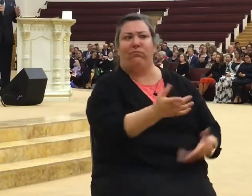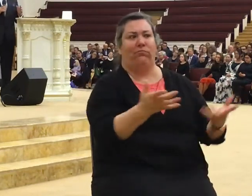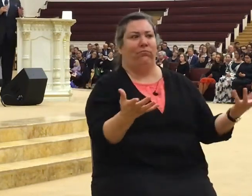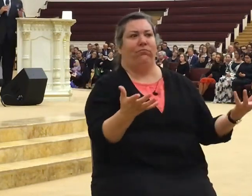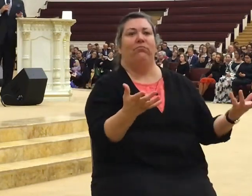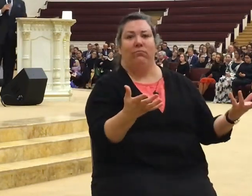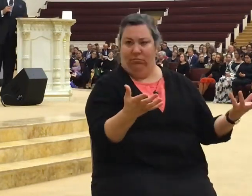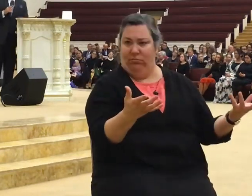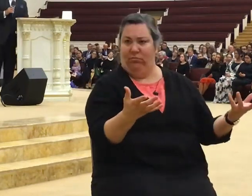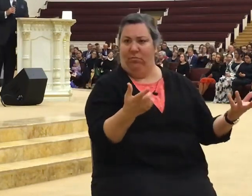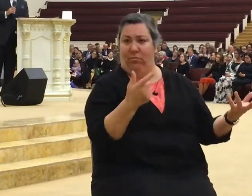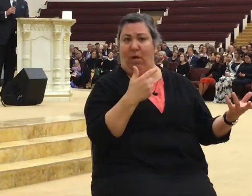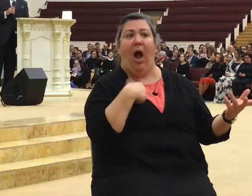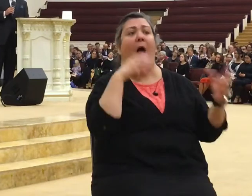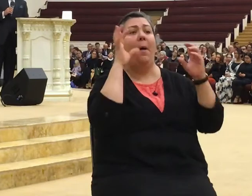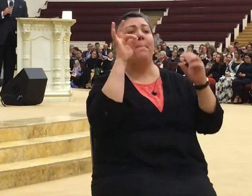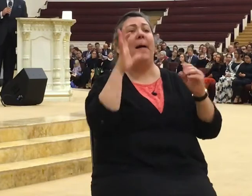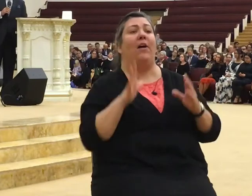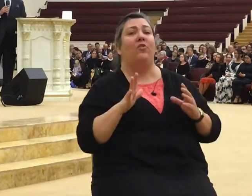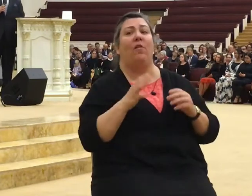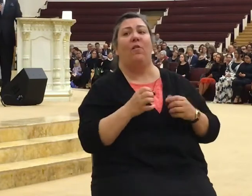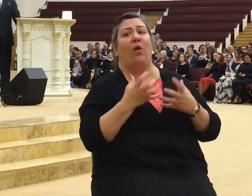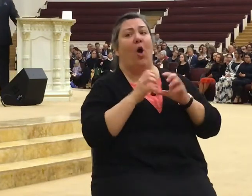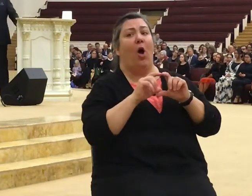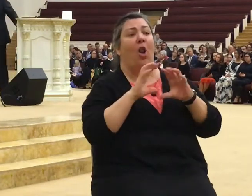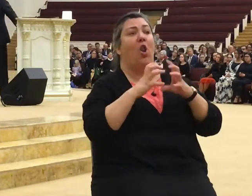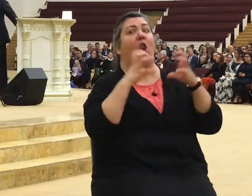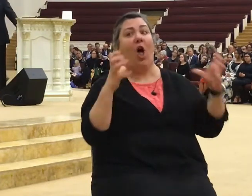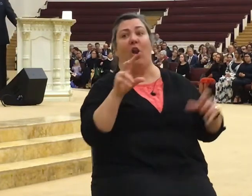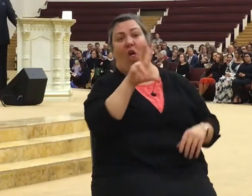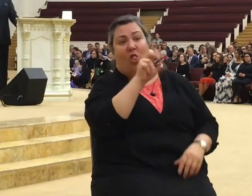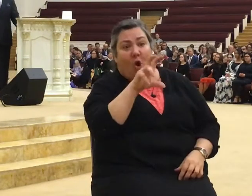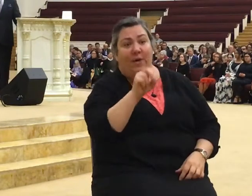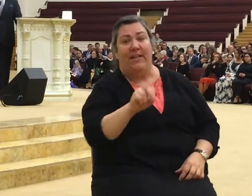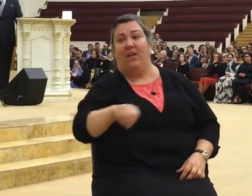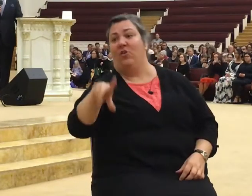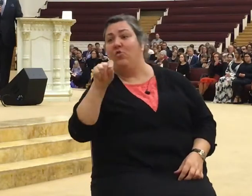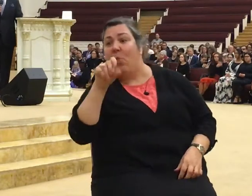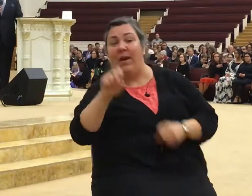I pastor a lot of 30-year-old people and 20-year-old people.